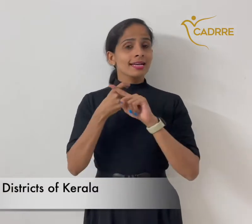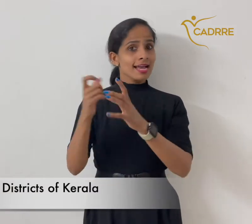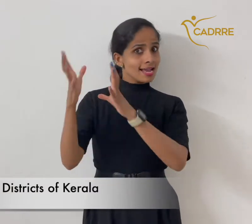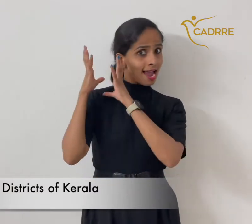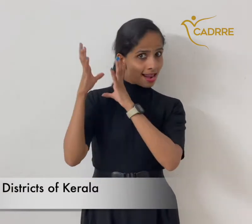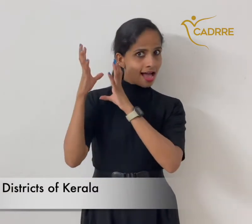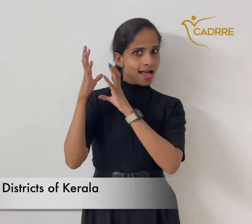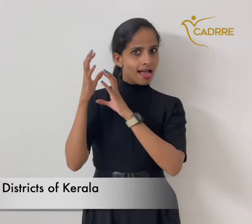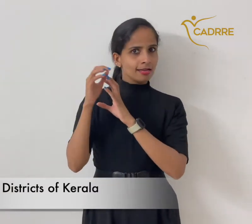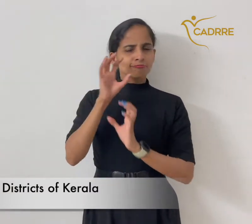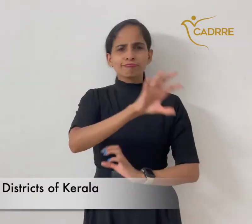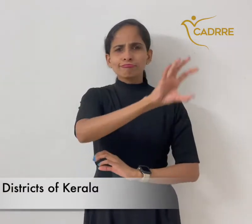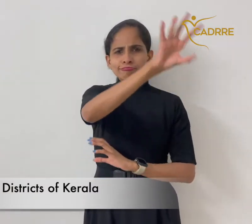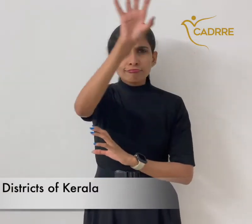Districts of Kerala.